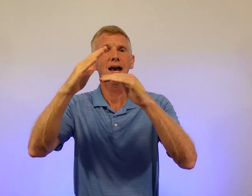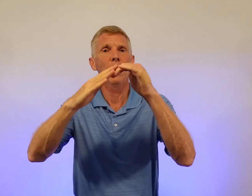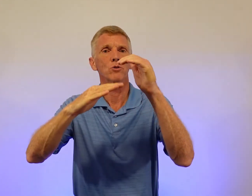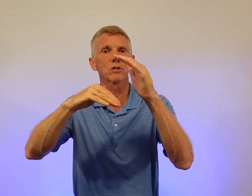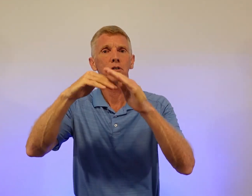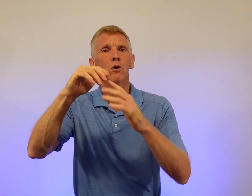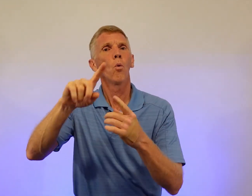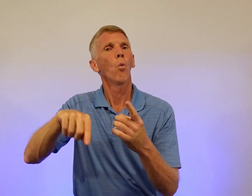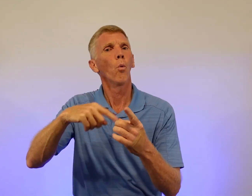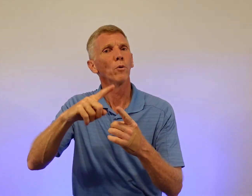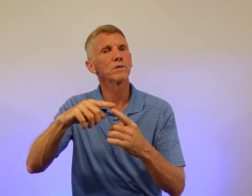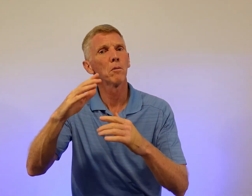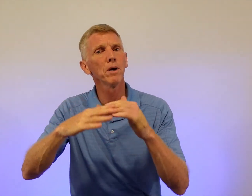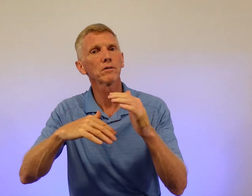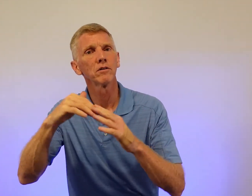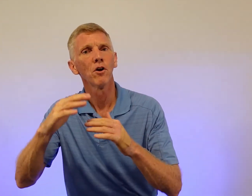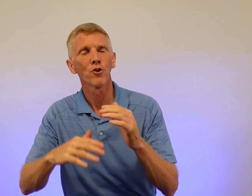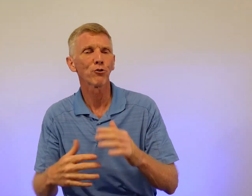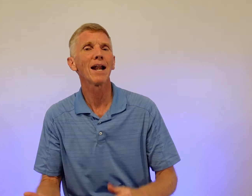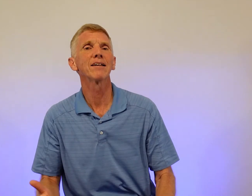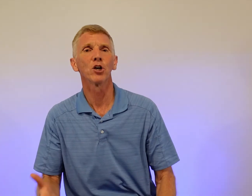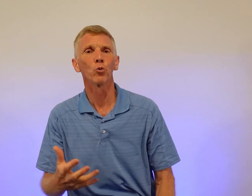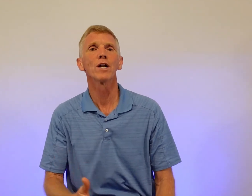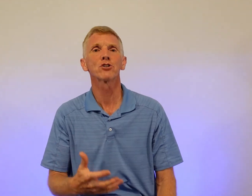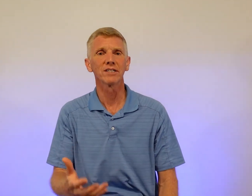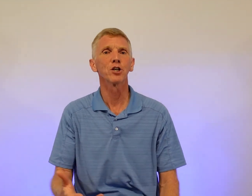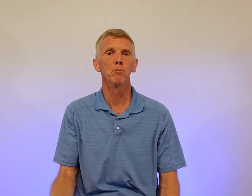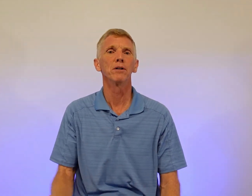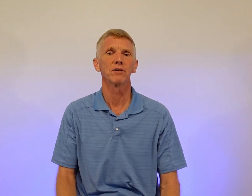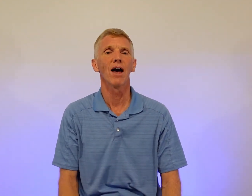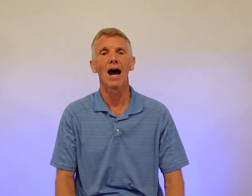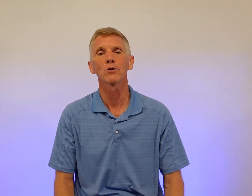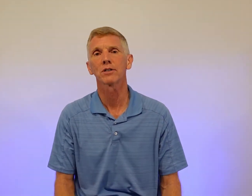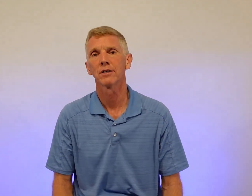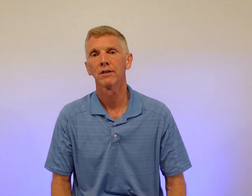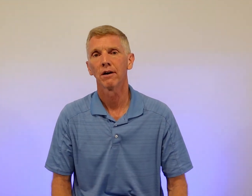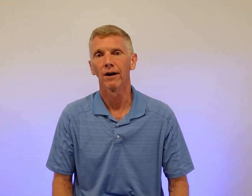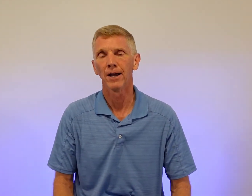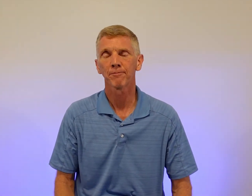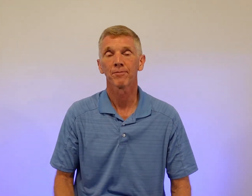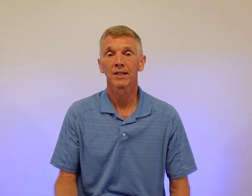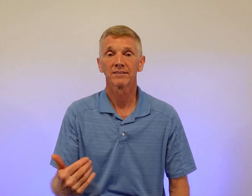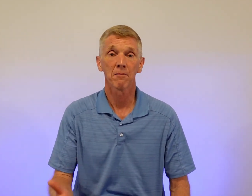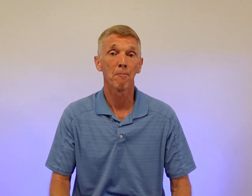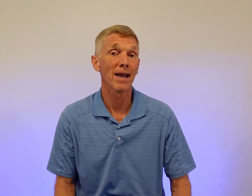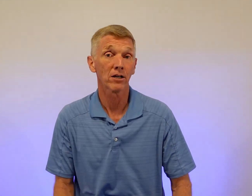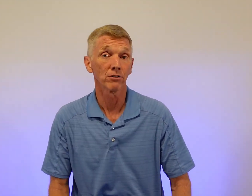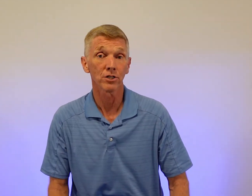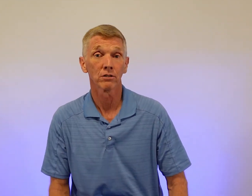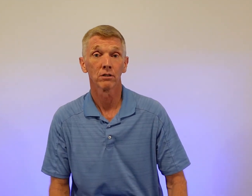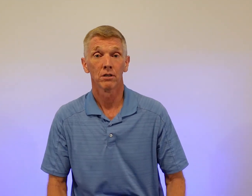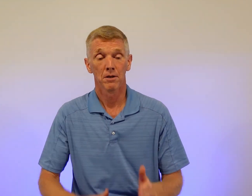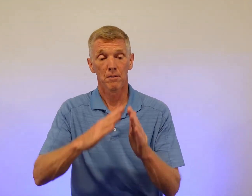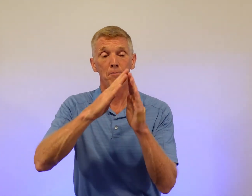house. When was it built? They're trying to get the original year built of the house. All right? Talk about paint colors.